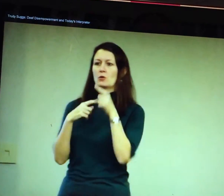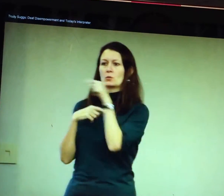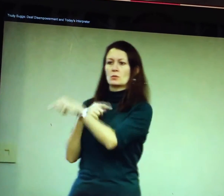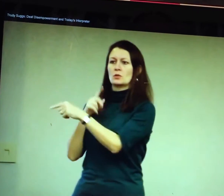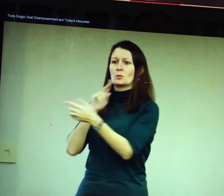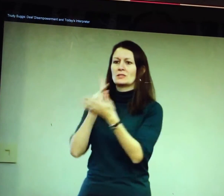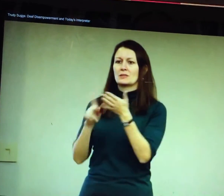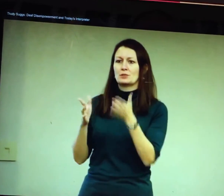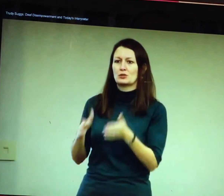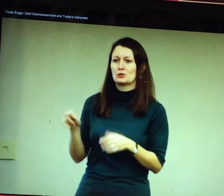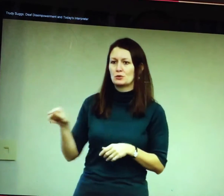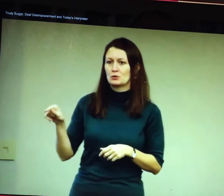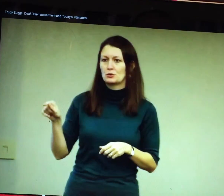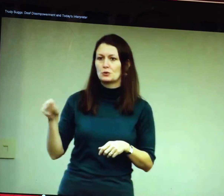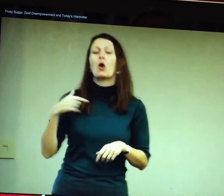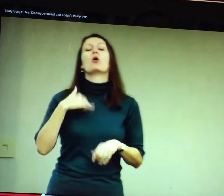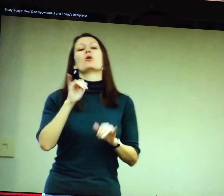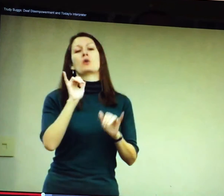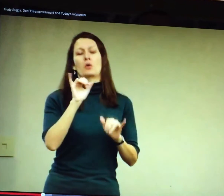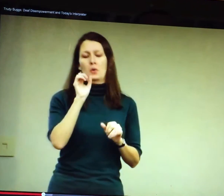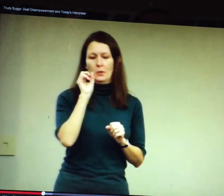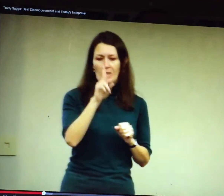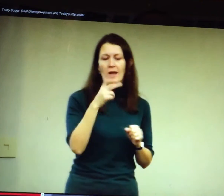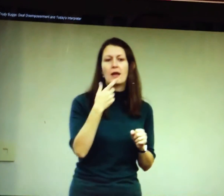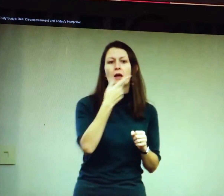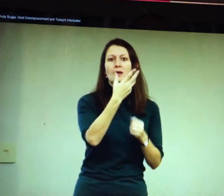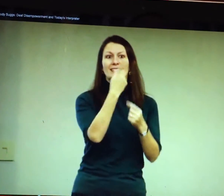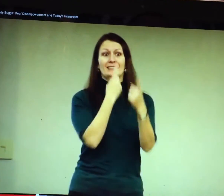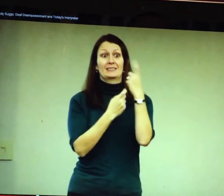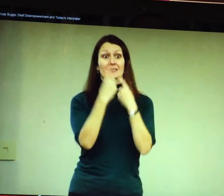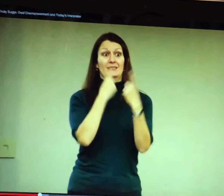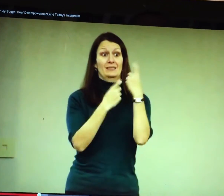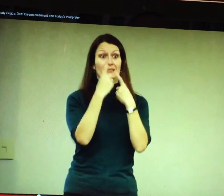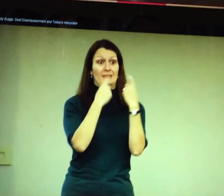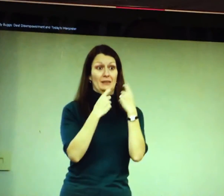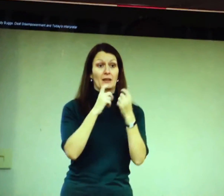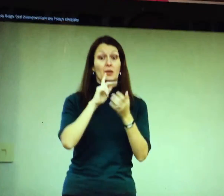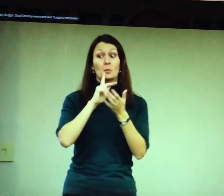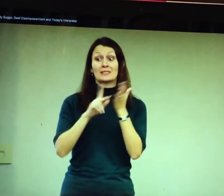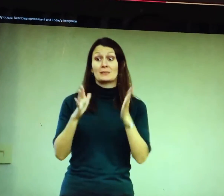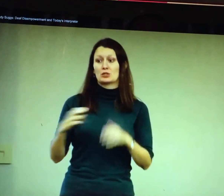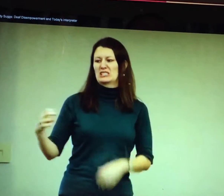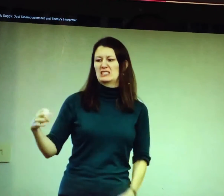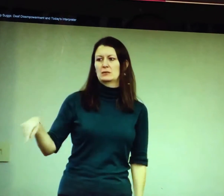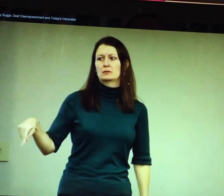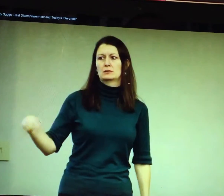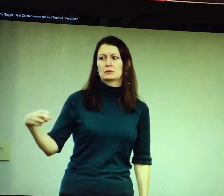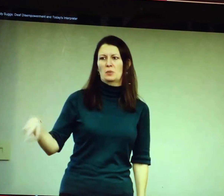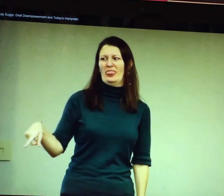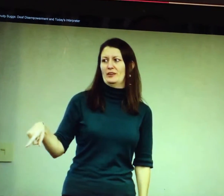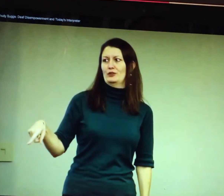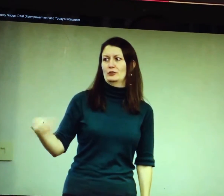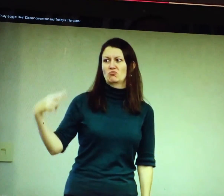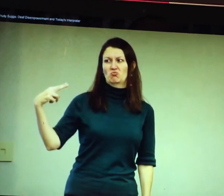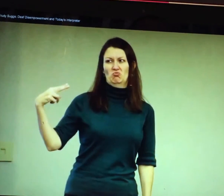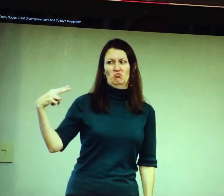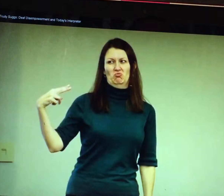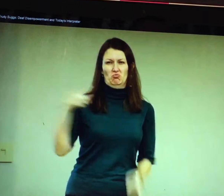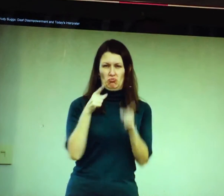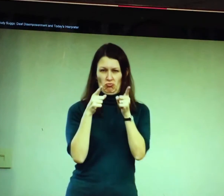were calling to discuss my complaint. So I said, okay. So they asked me all kinds of questions and the secretary kept looking